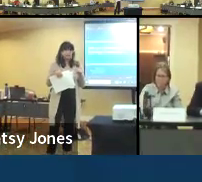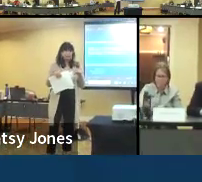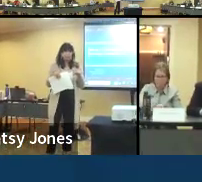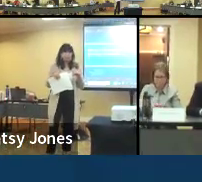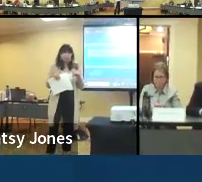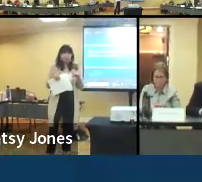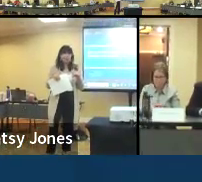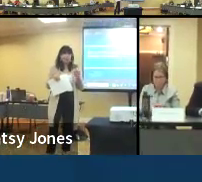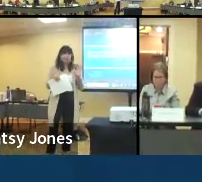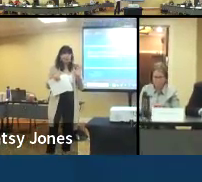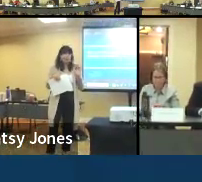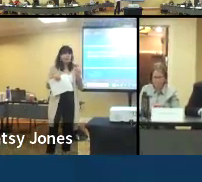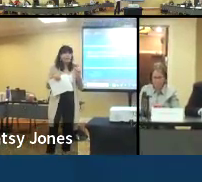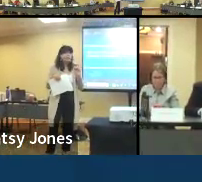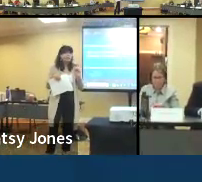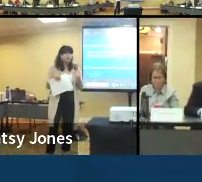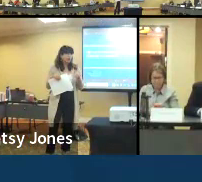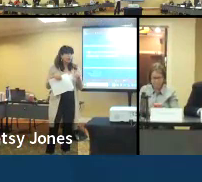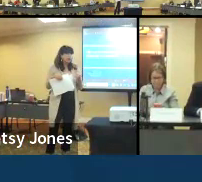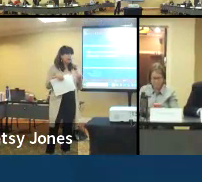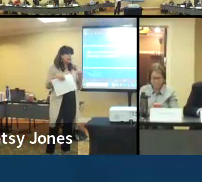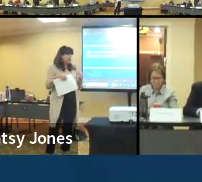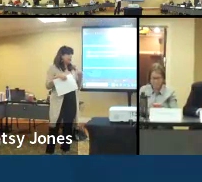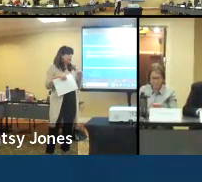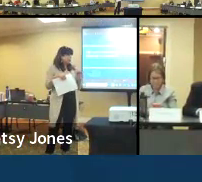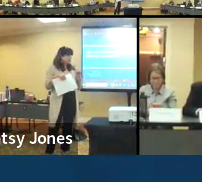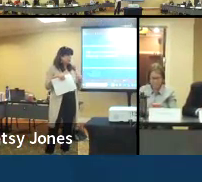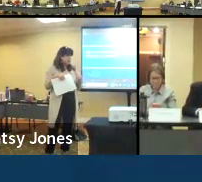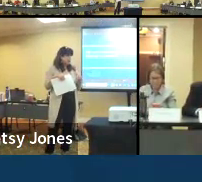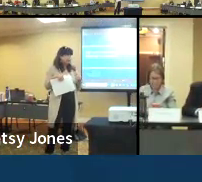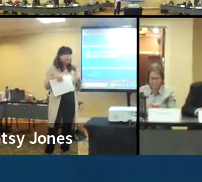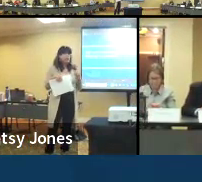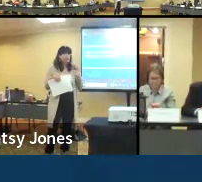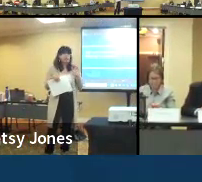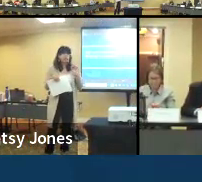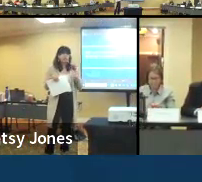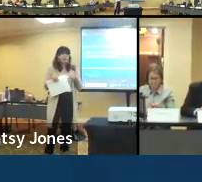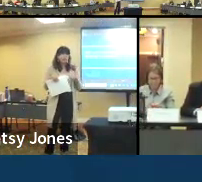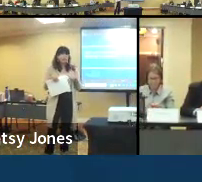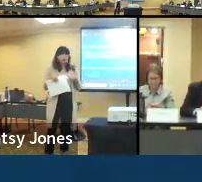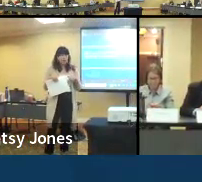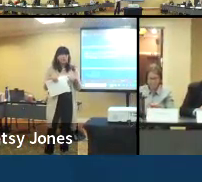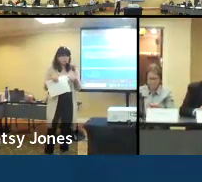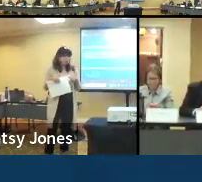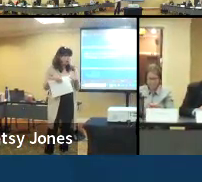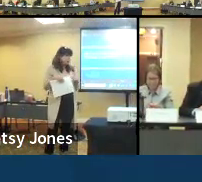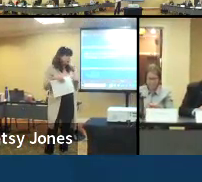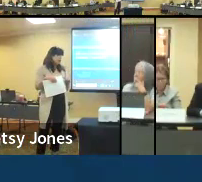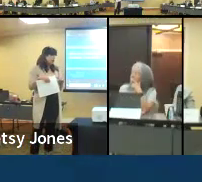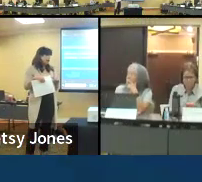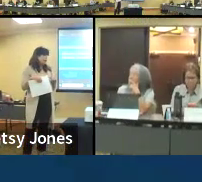that is available to you, and your mics muted unless you're going to speak. Please use your hand